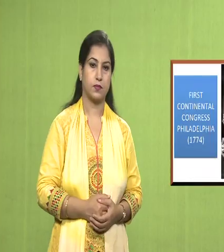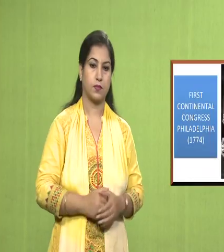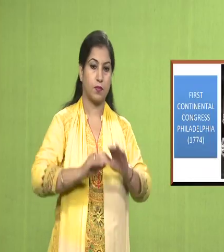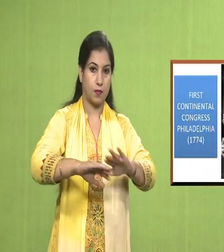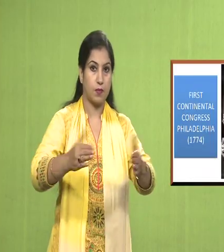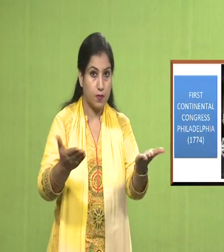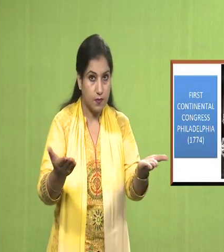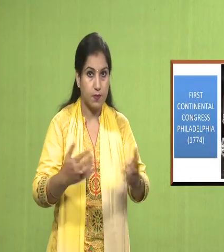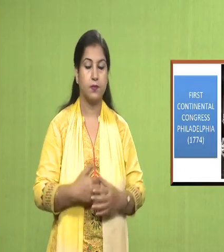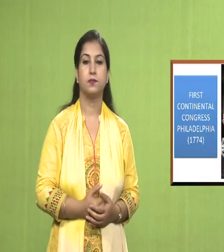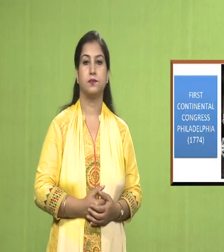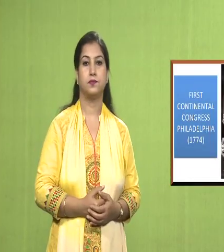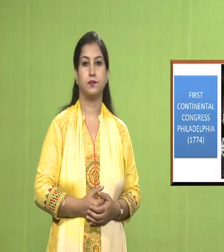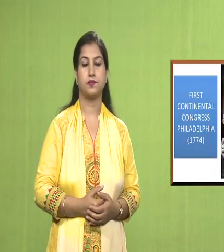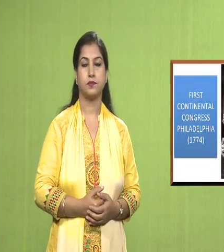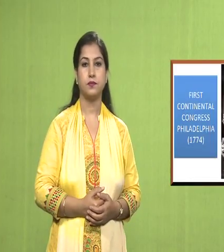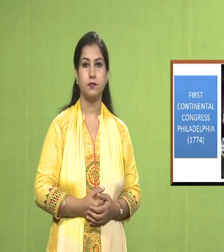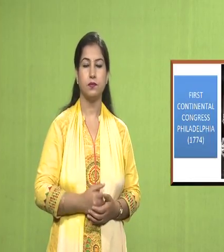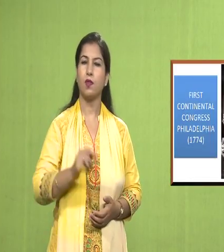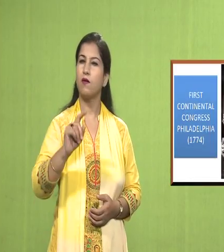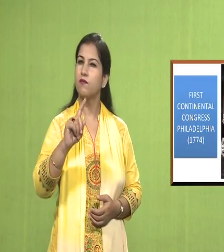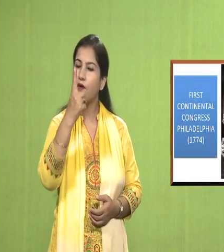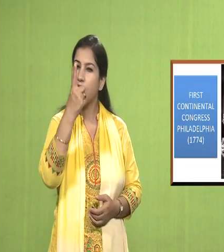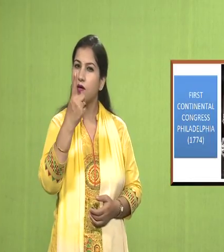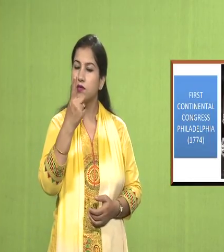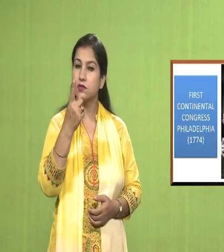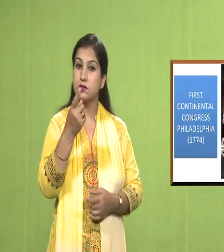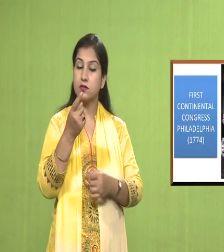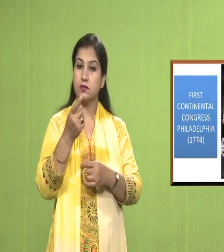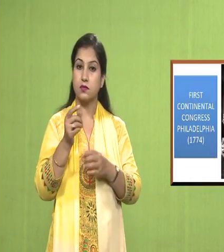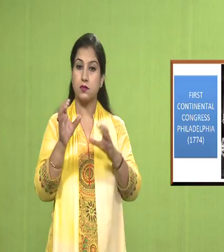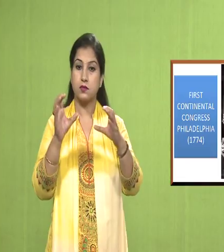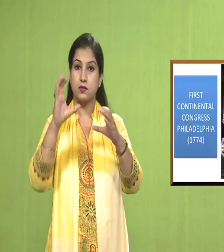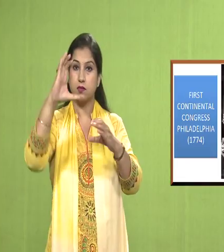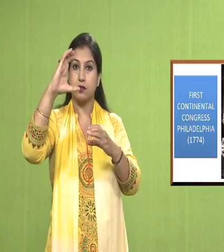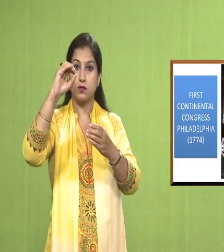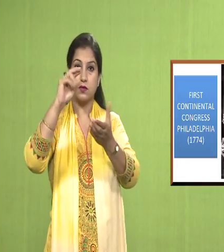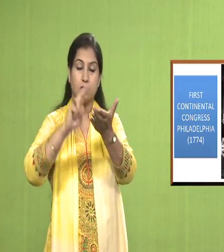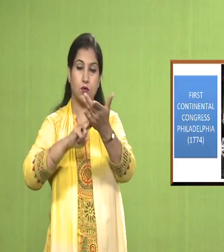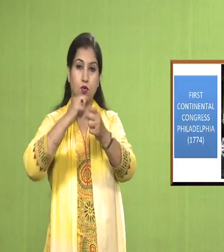Dear learners, the First Continental Congress was organized